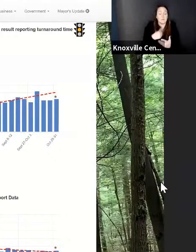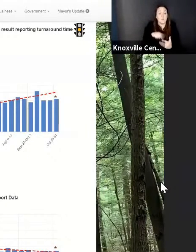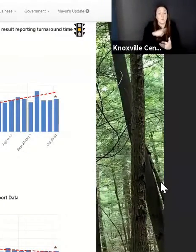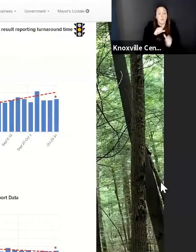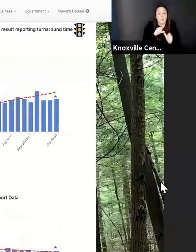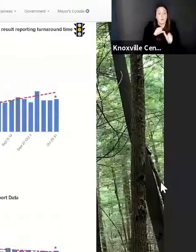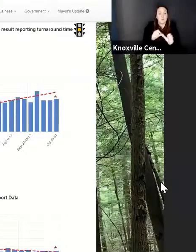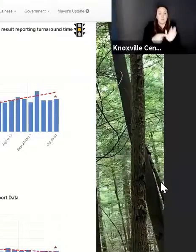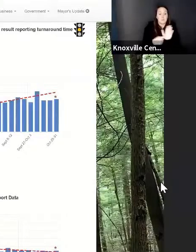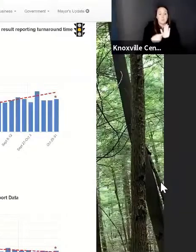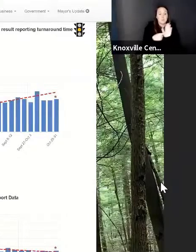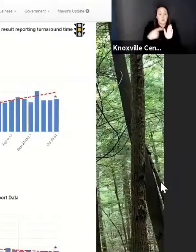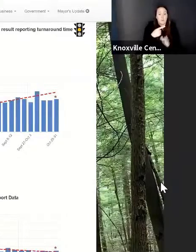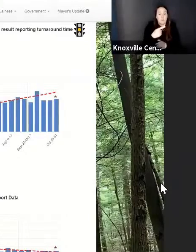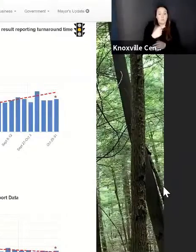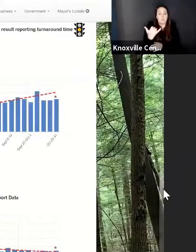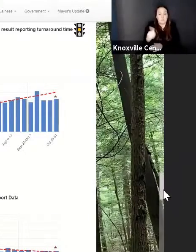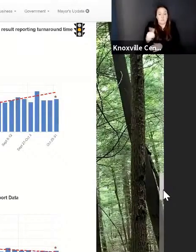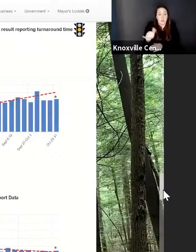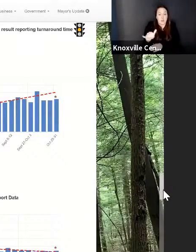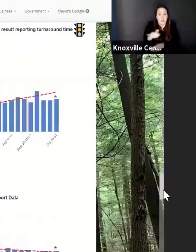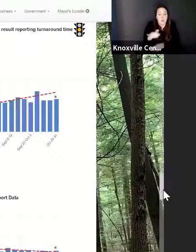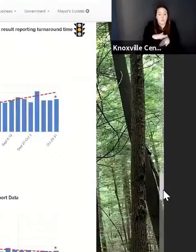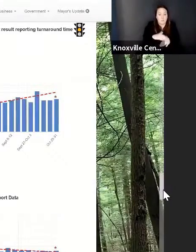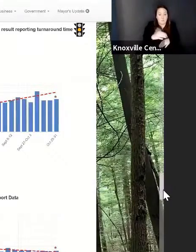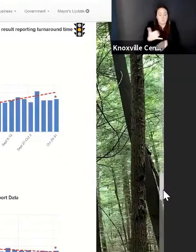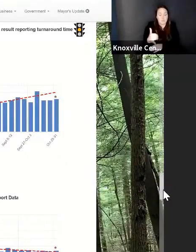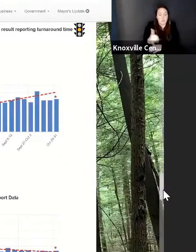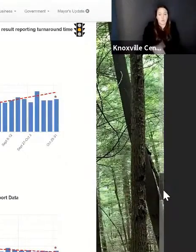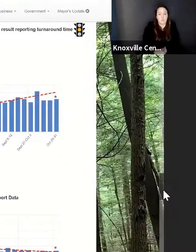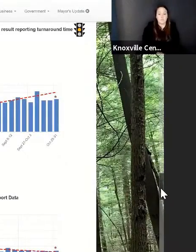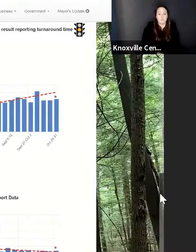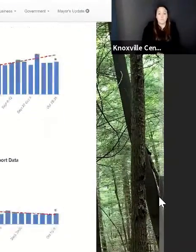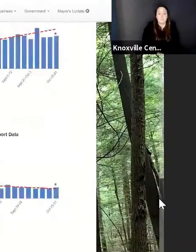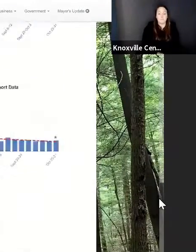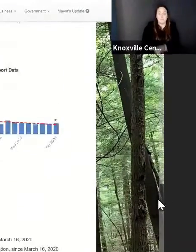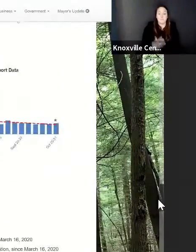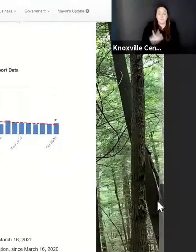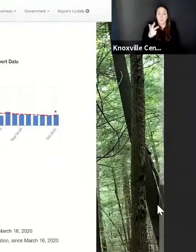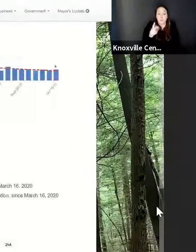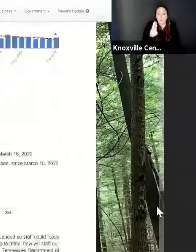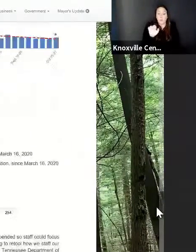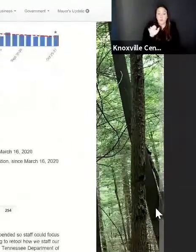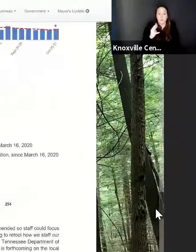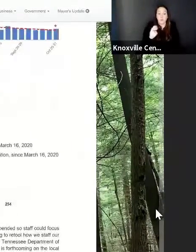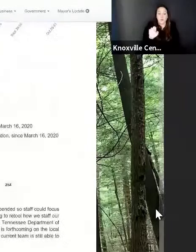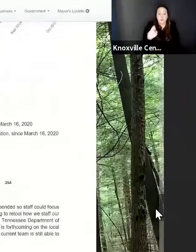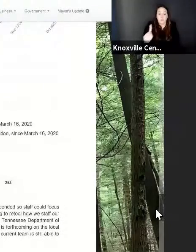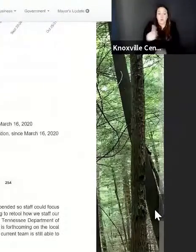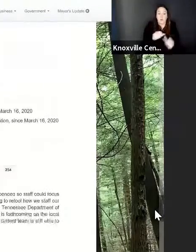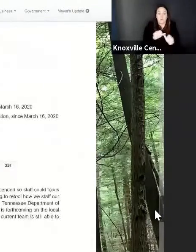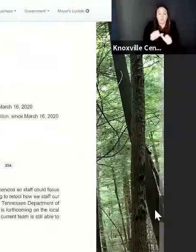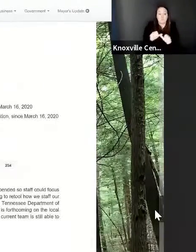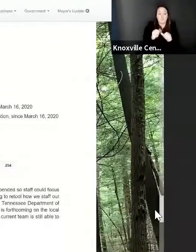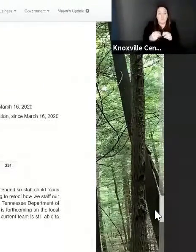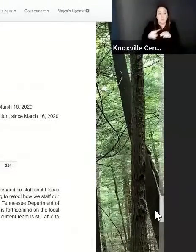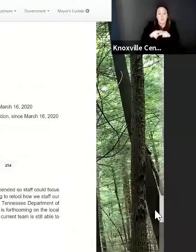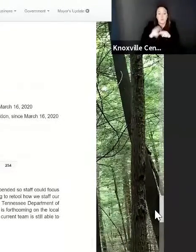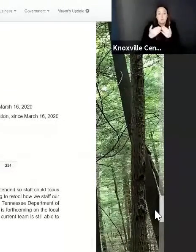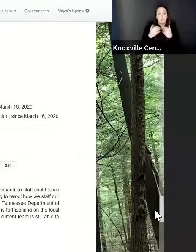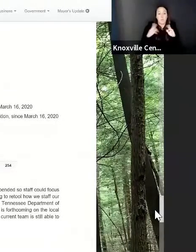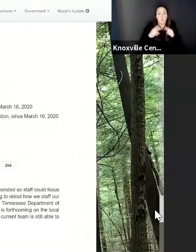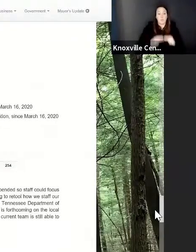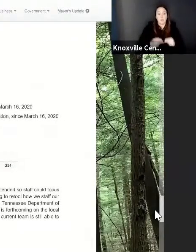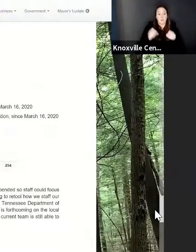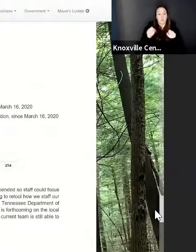are continuing to represent this benchmark as cautious yellow. Our third benchmark, sustained or increased public health capacity